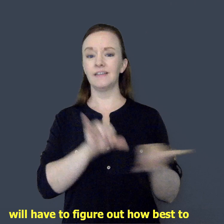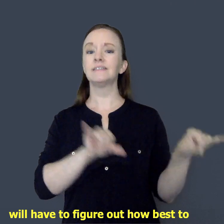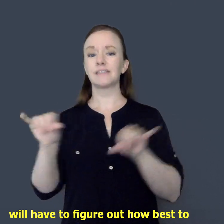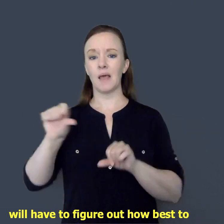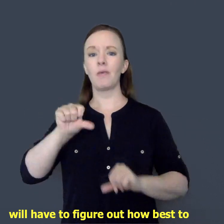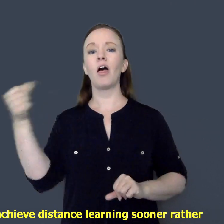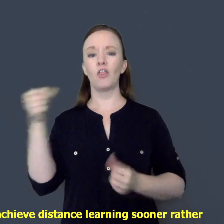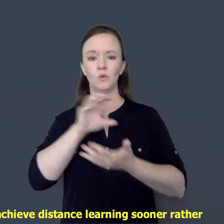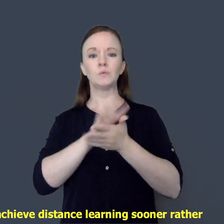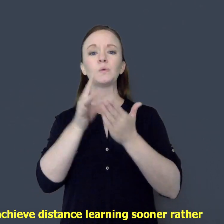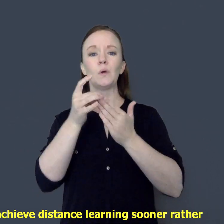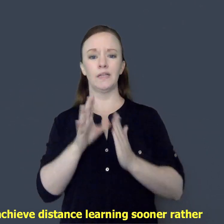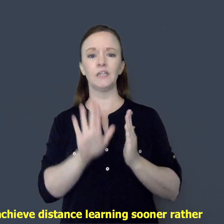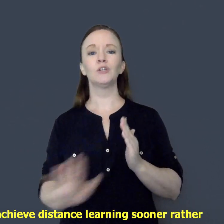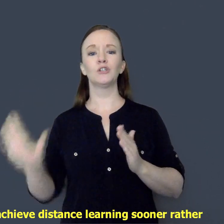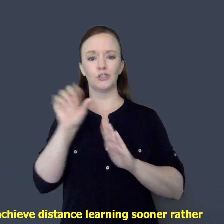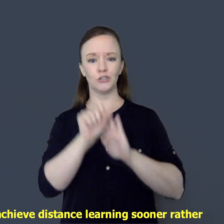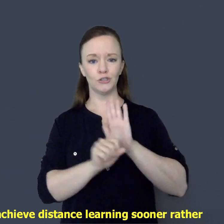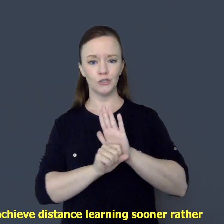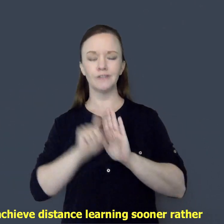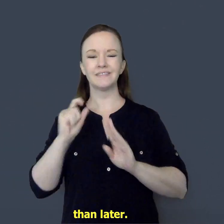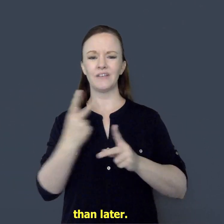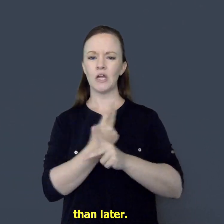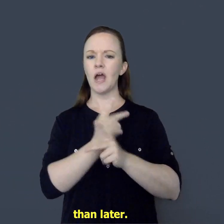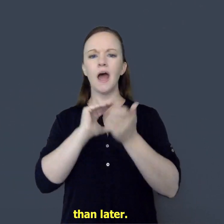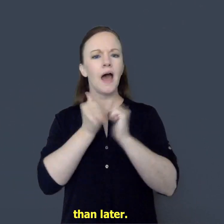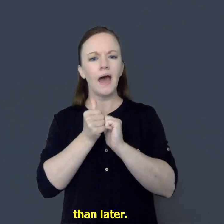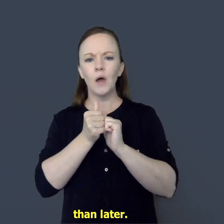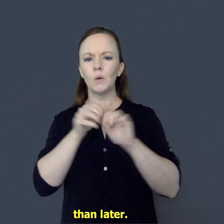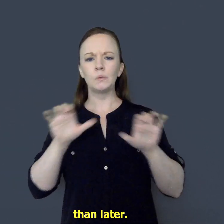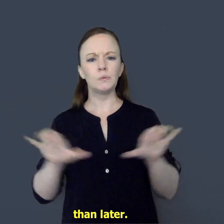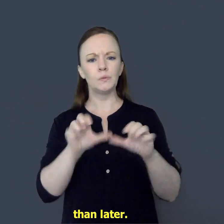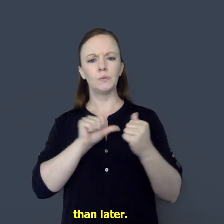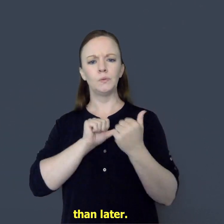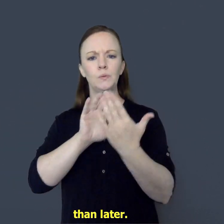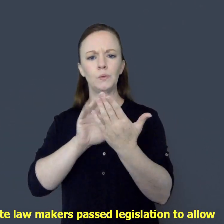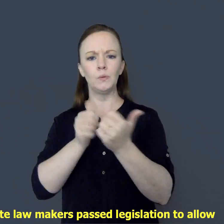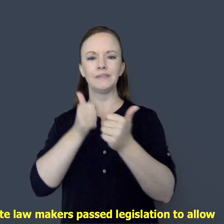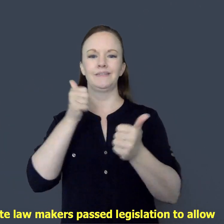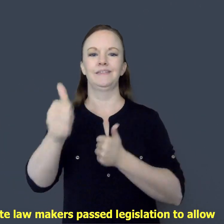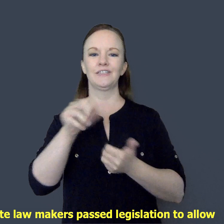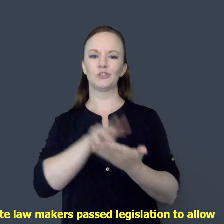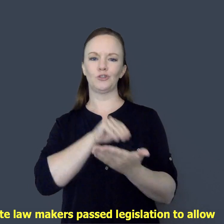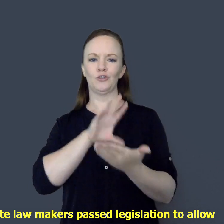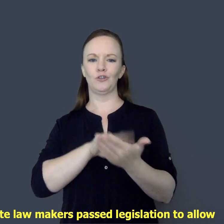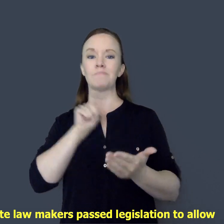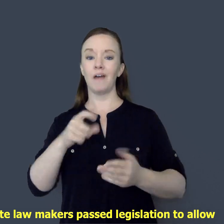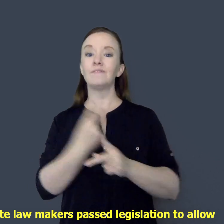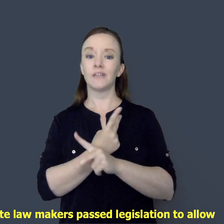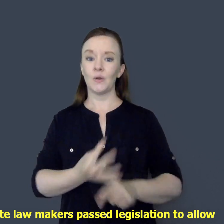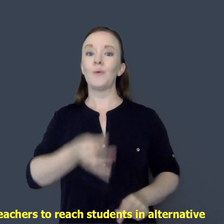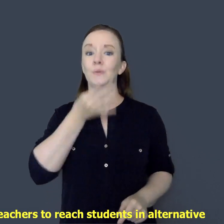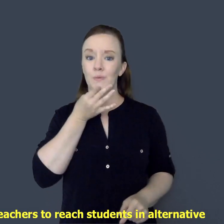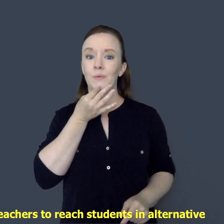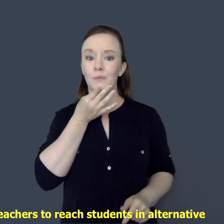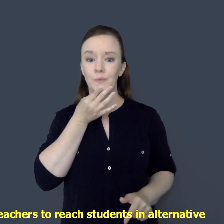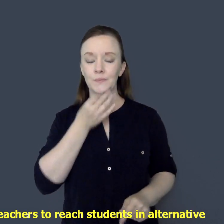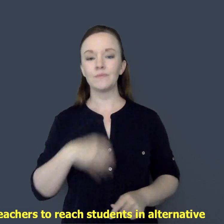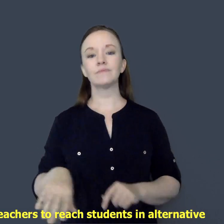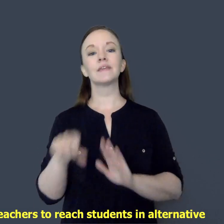best to achieve distance learning sooner rather than later. State lawmakers passed legislation to allow teachers to reach students